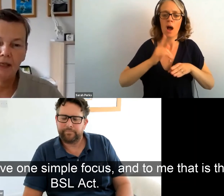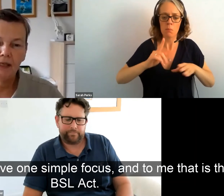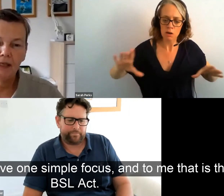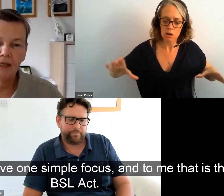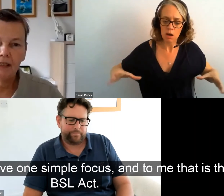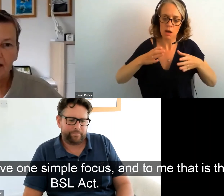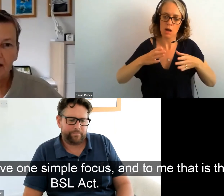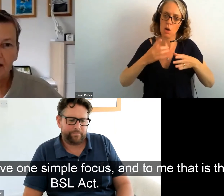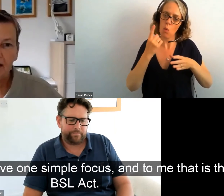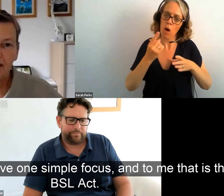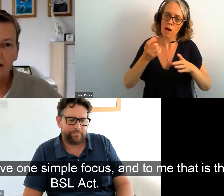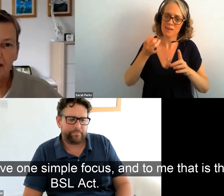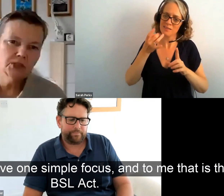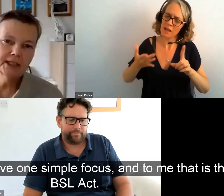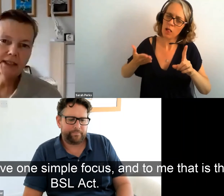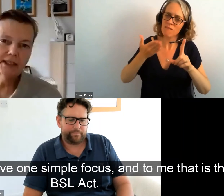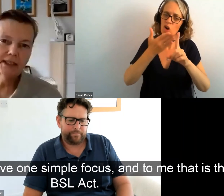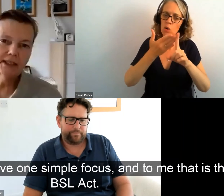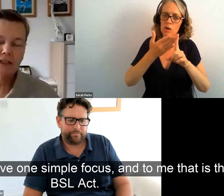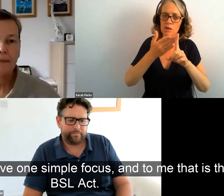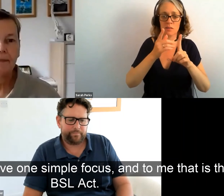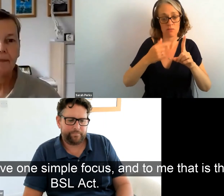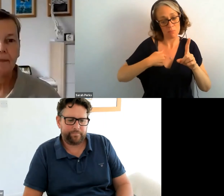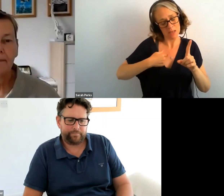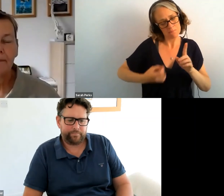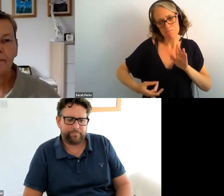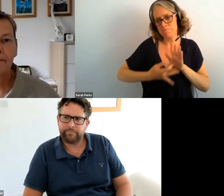for me, it's British Sign Language Act.